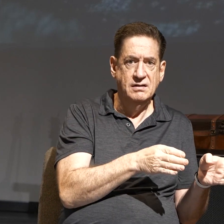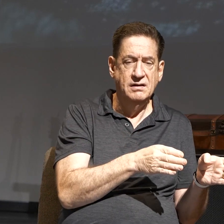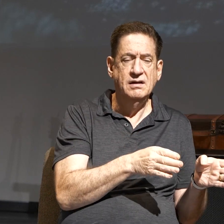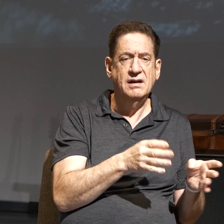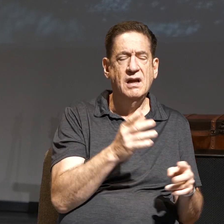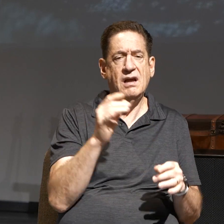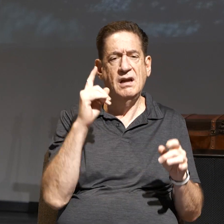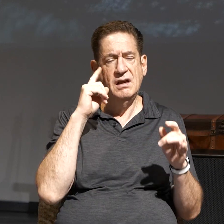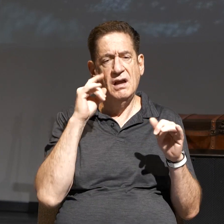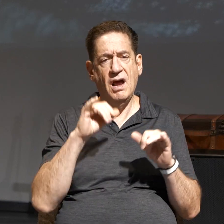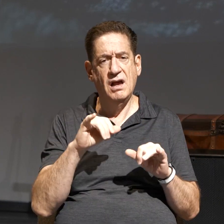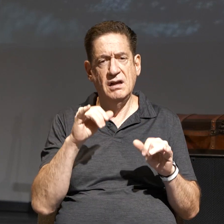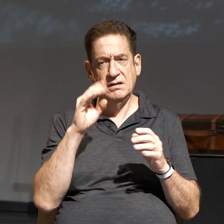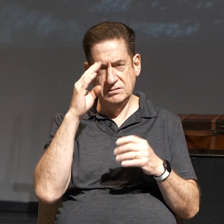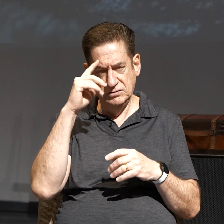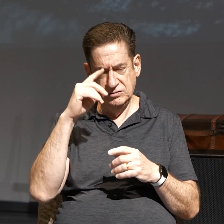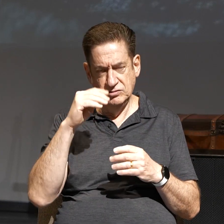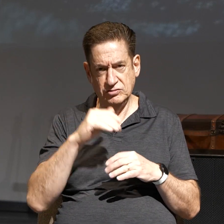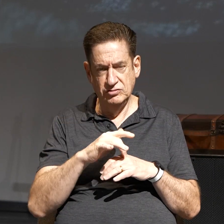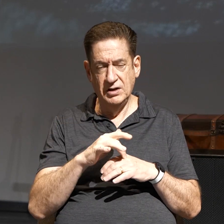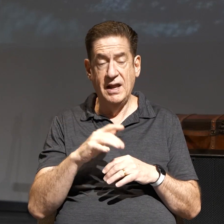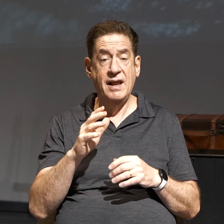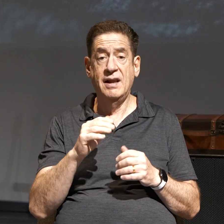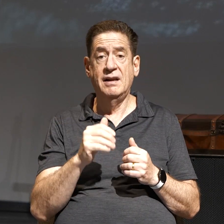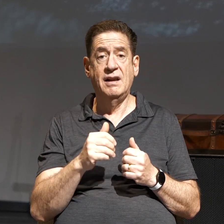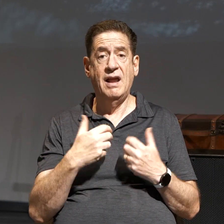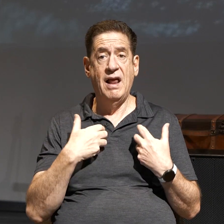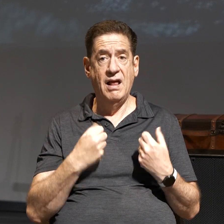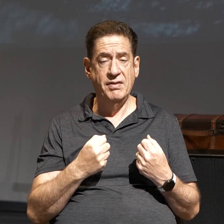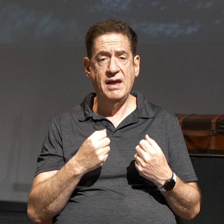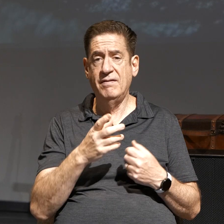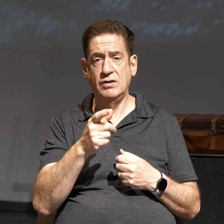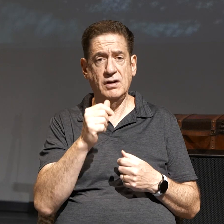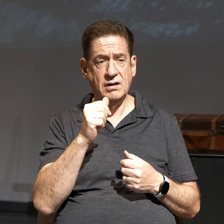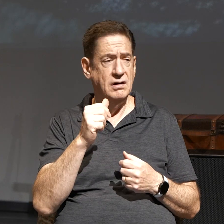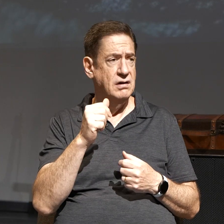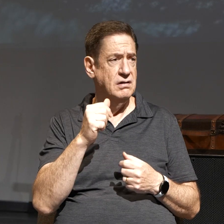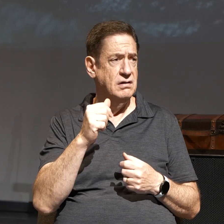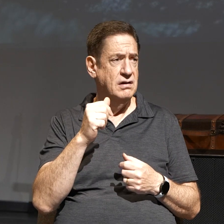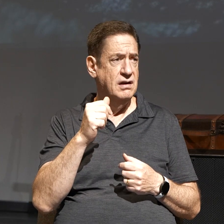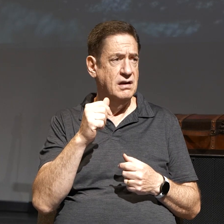Concentrate on money, sex, status, health, and above all, your own grievances.